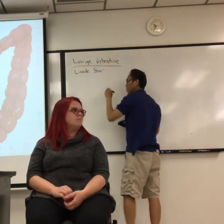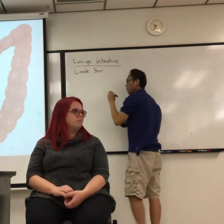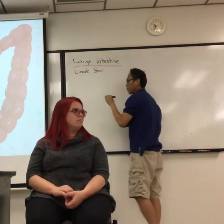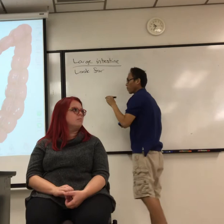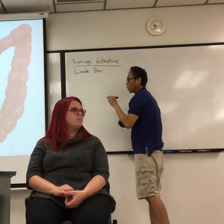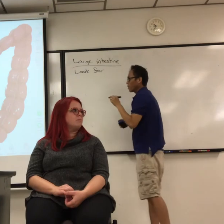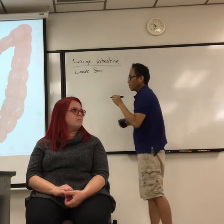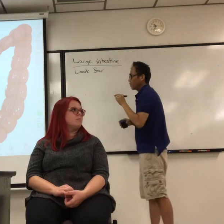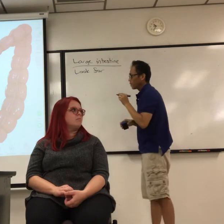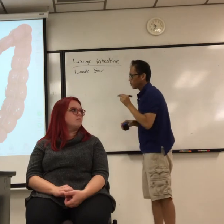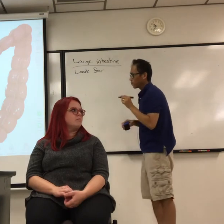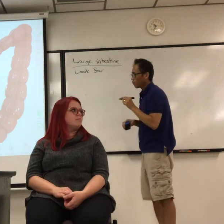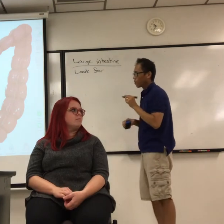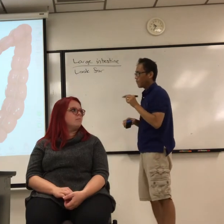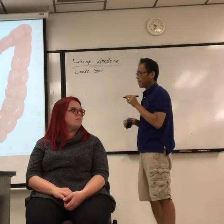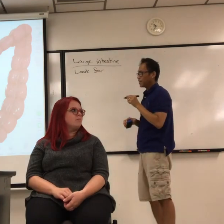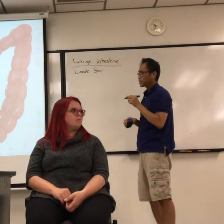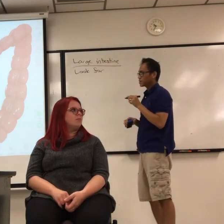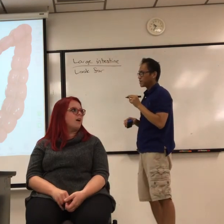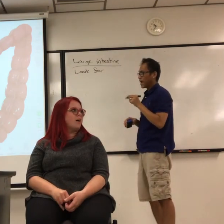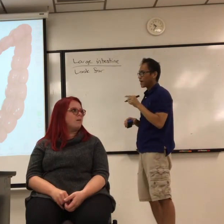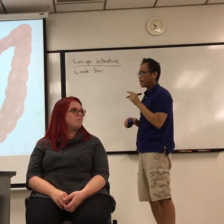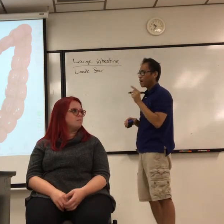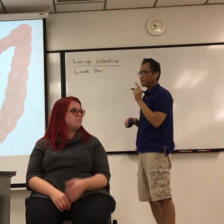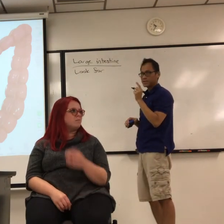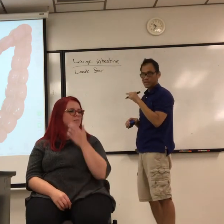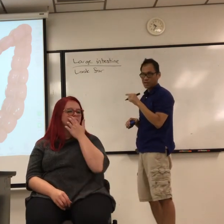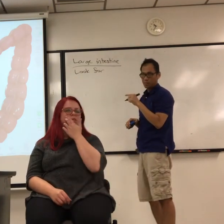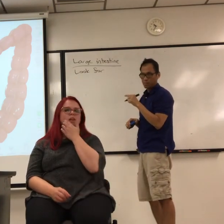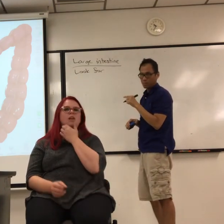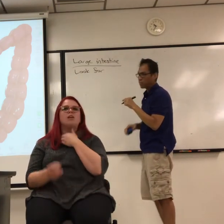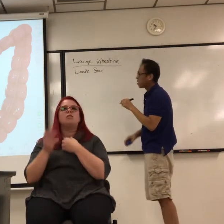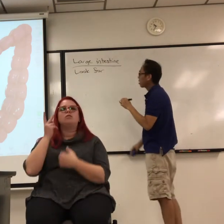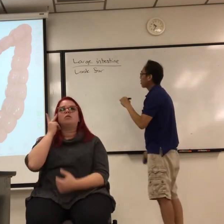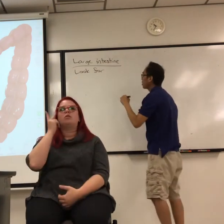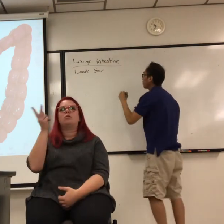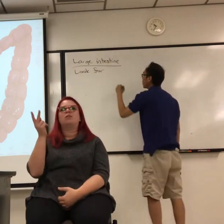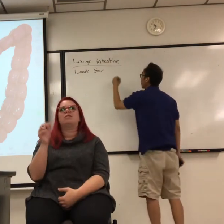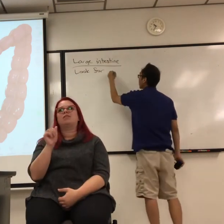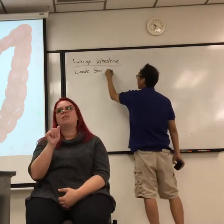I want to say look for the vermiform appendix hanging off the cecum.